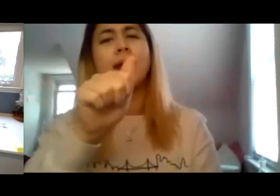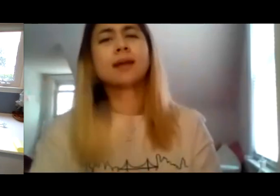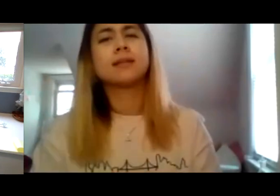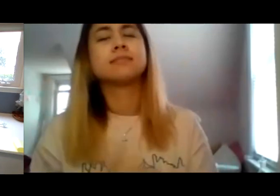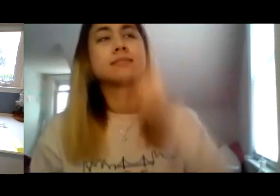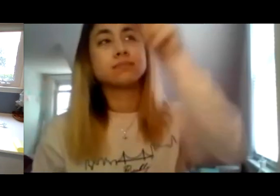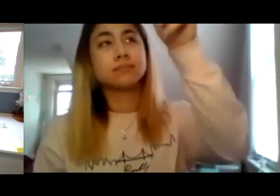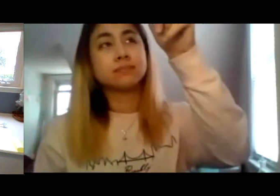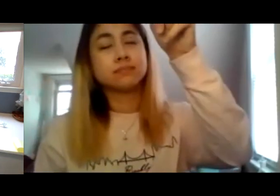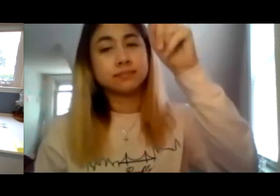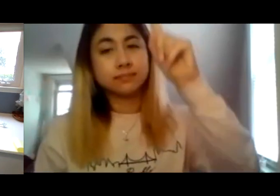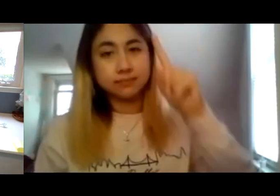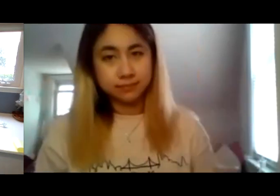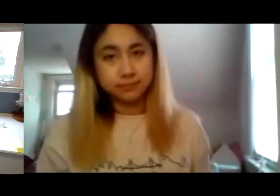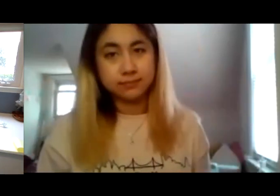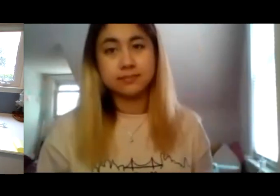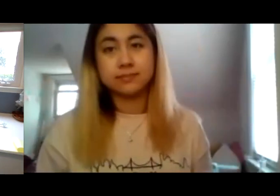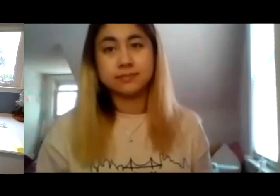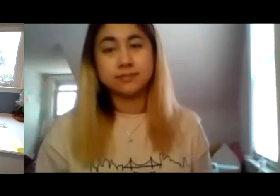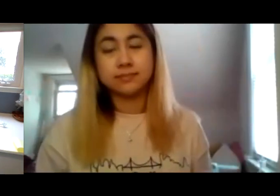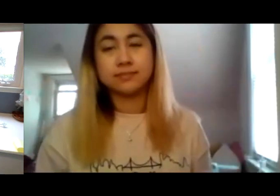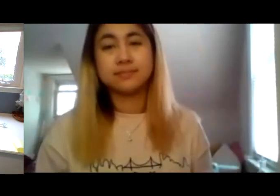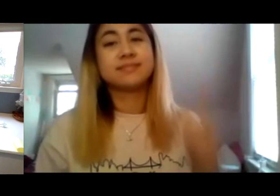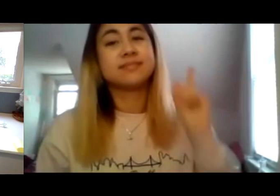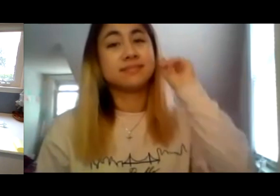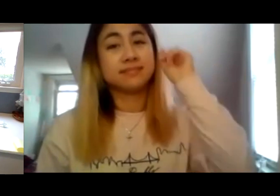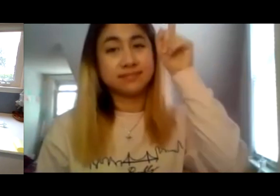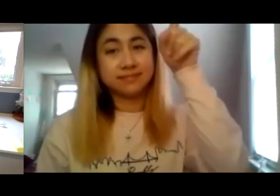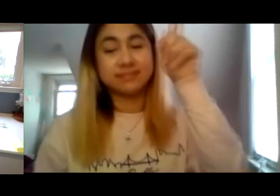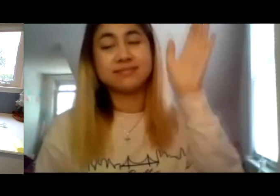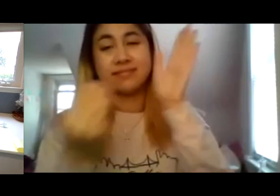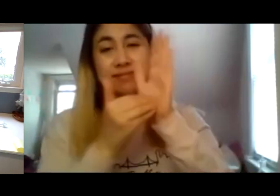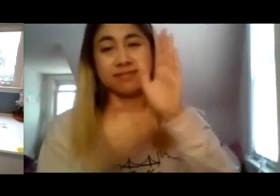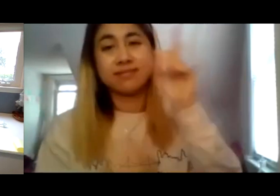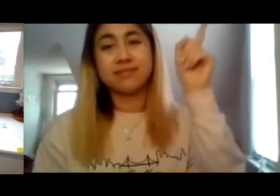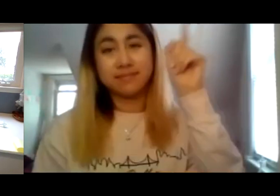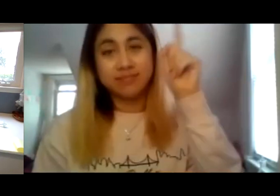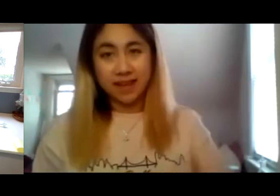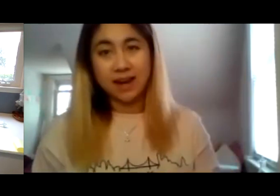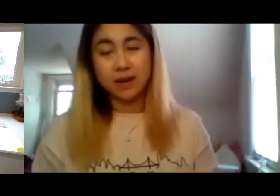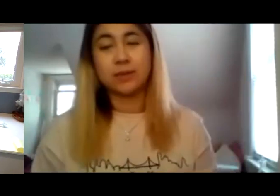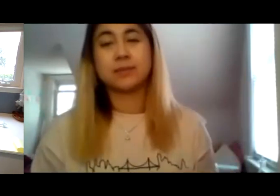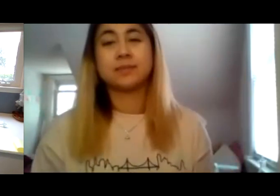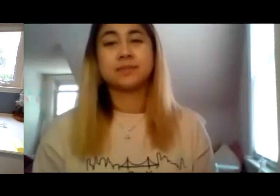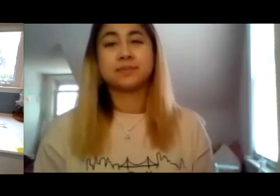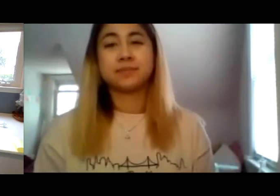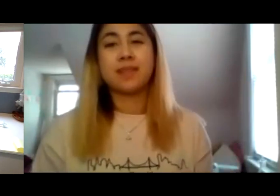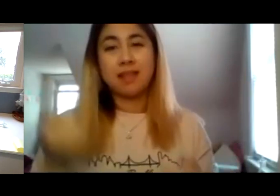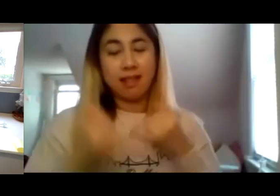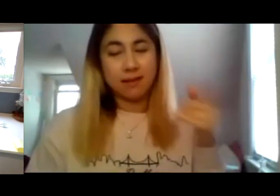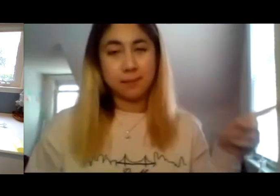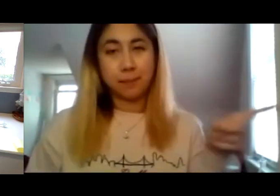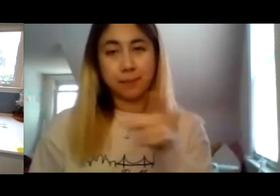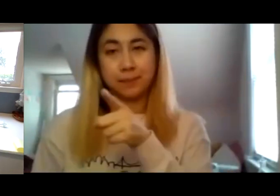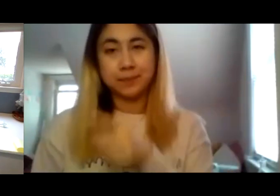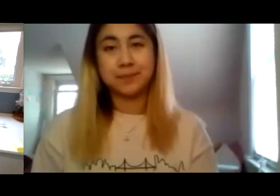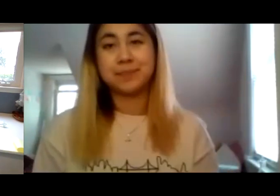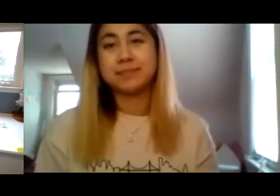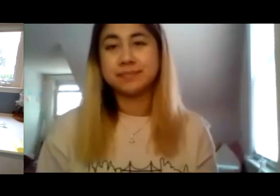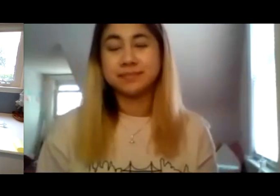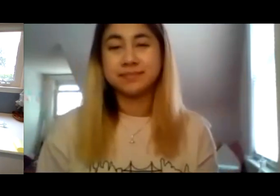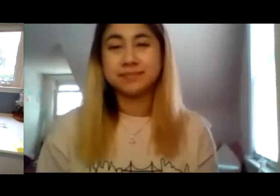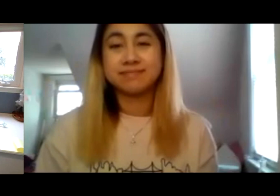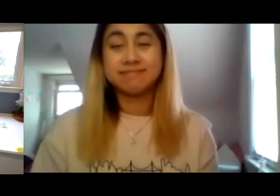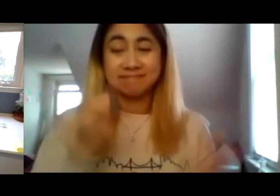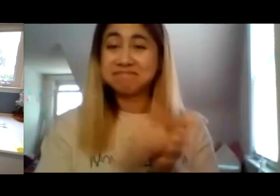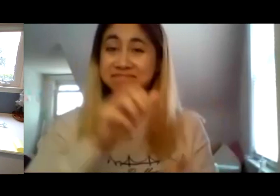pointed to the top, we went down, back to the top, down, and we went across our